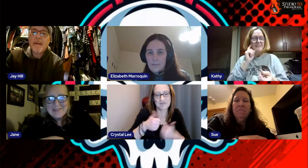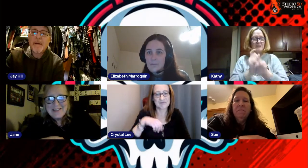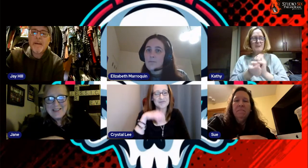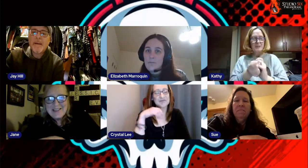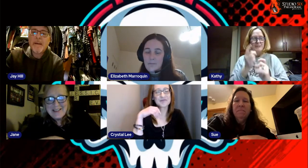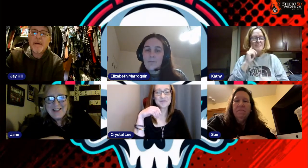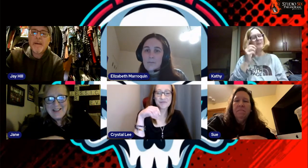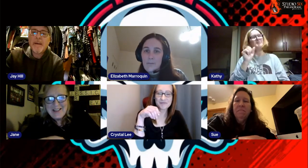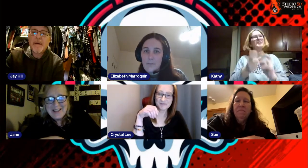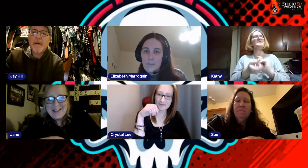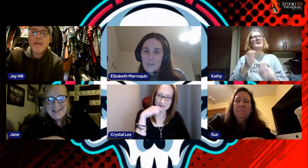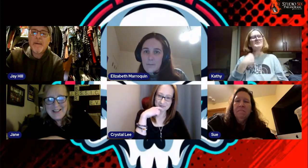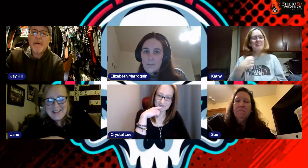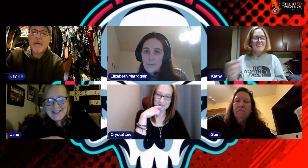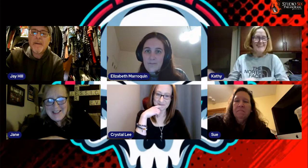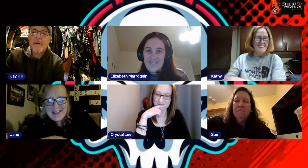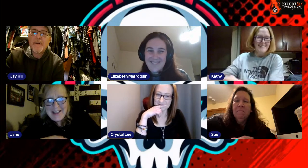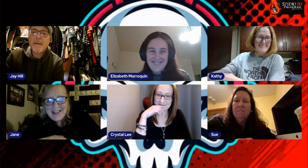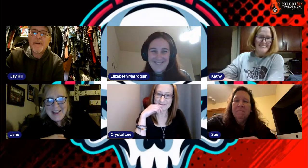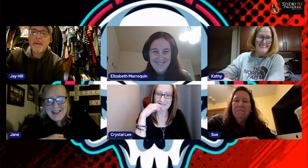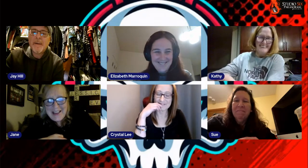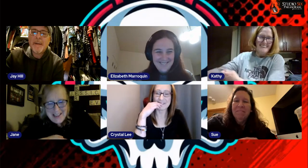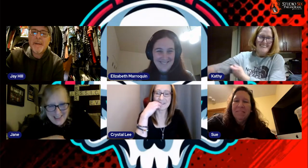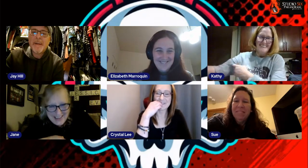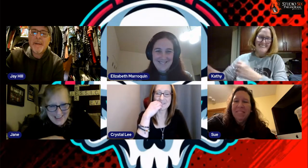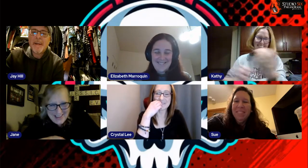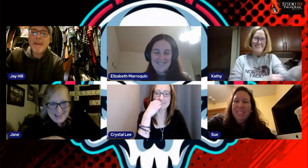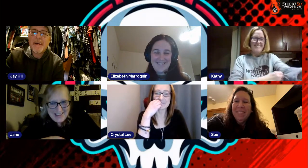I didn't change that. That should have changed.